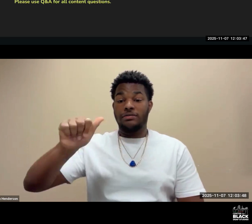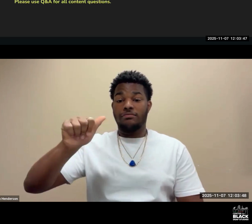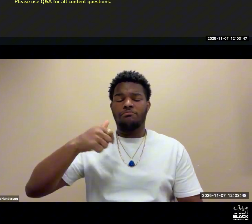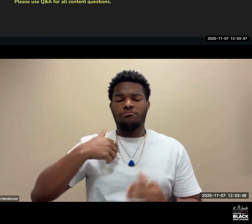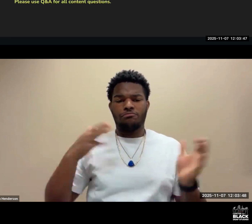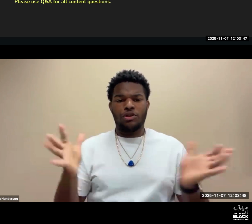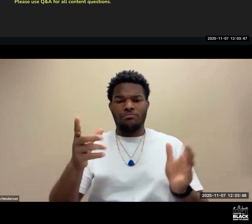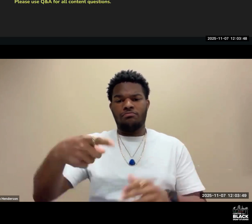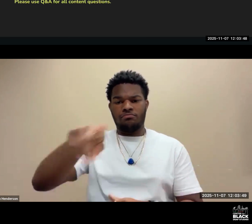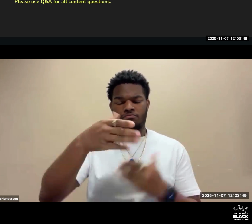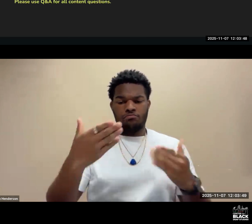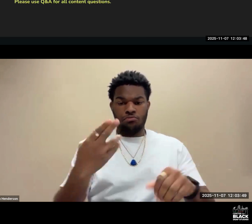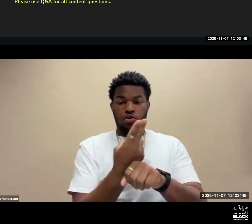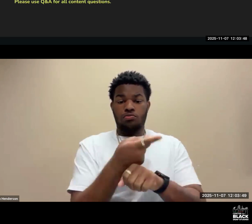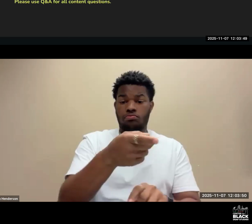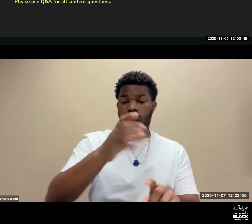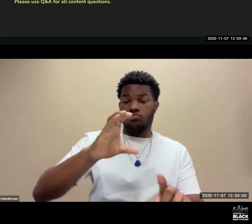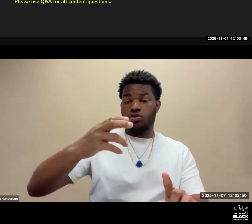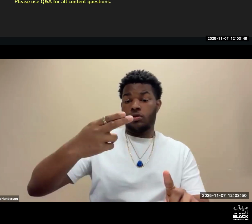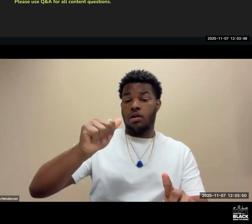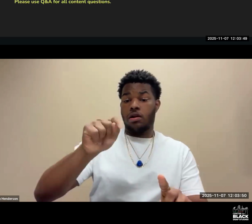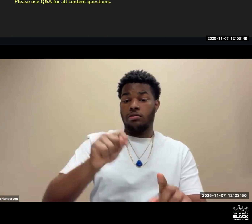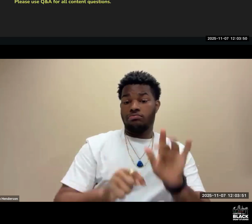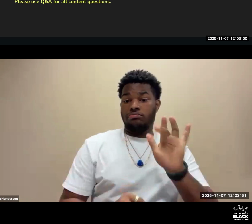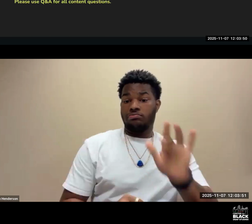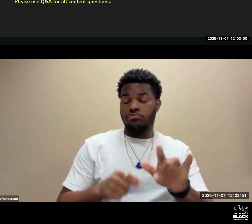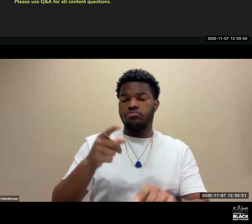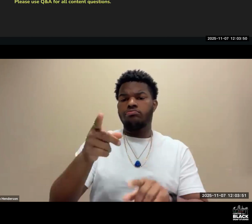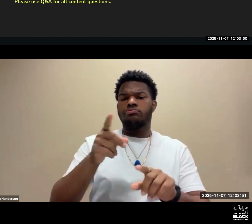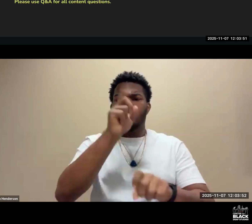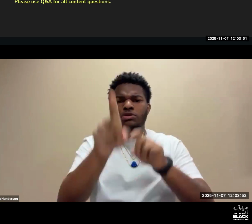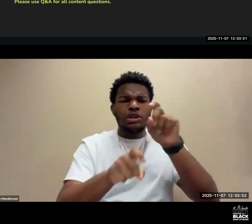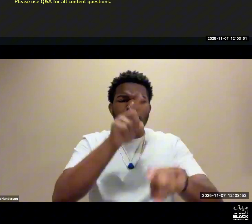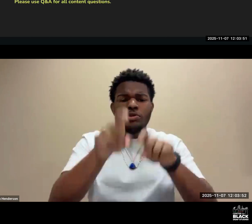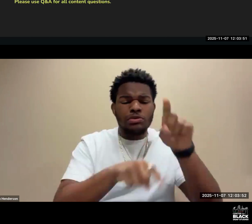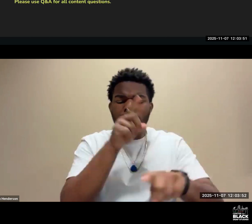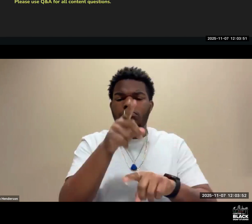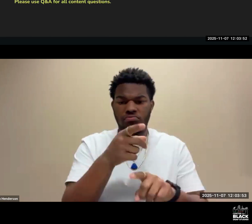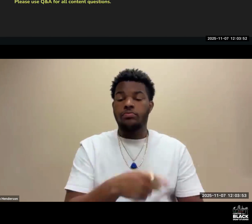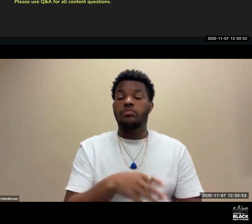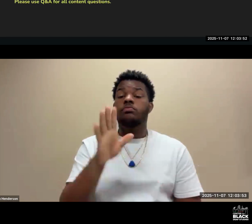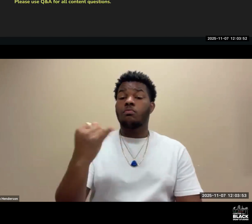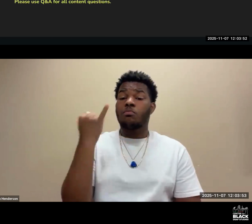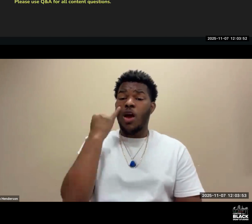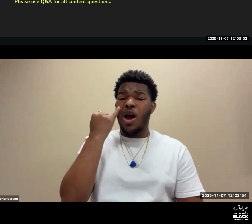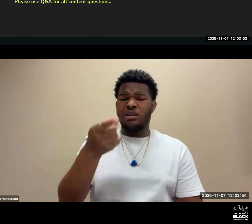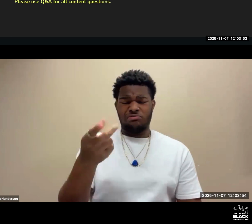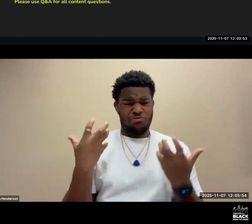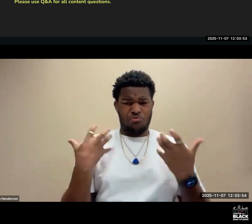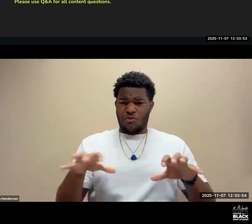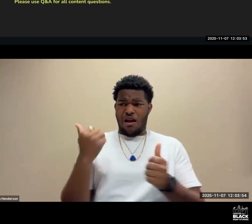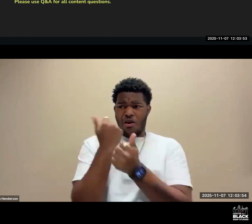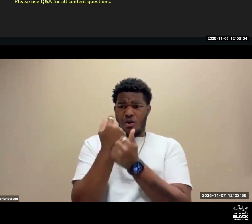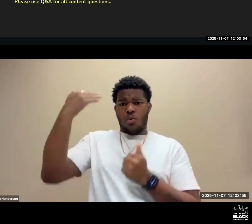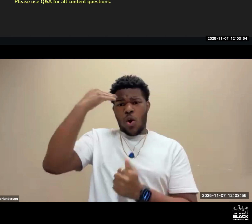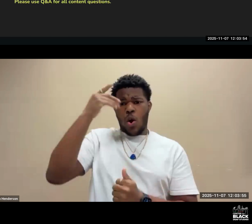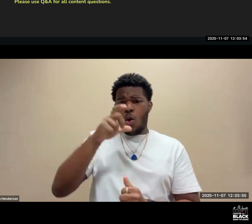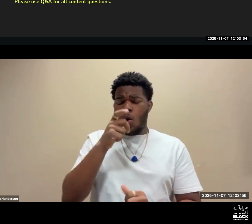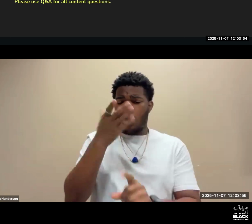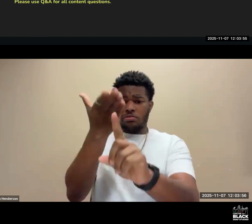will also be hosting Q&A after the presentation today. Q&A button is right next to the closed caption